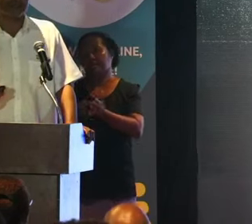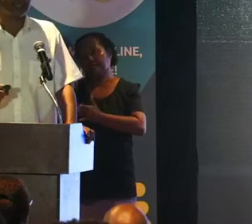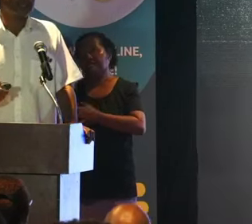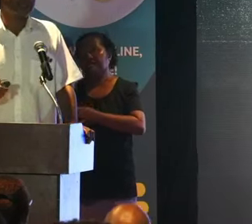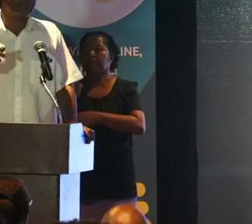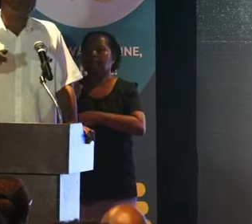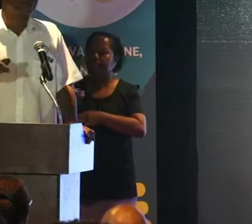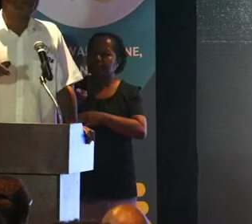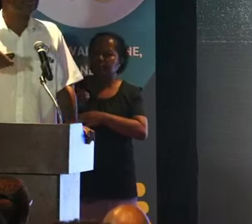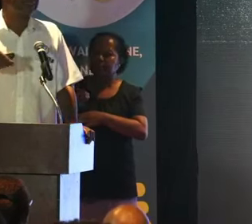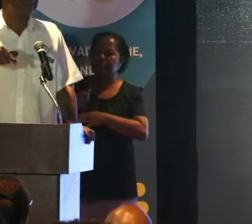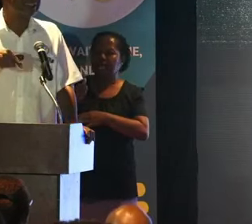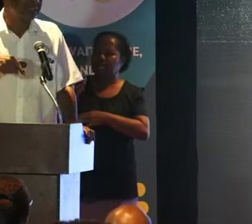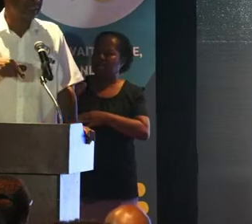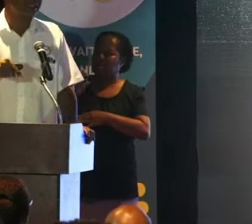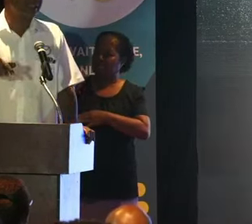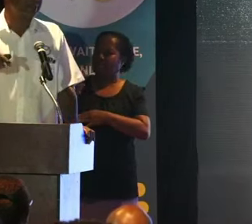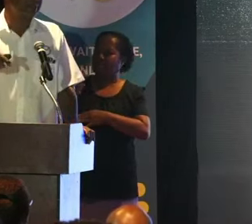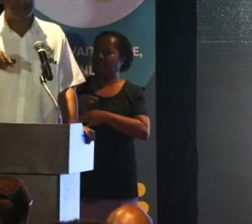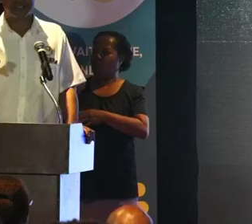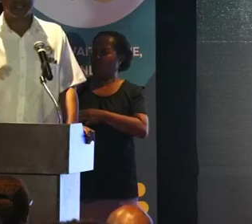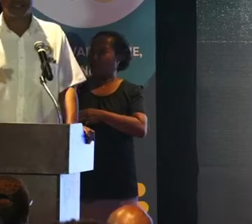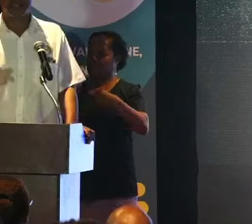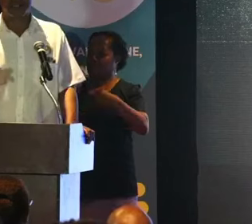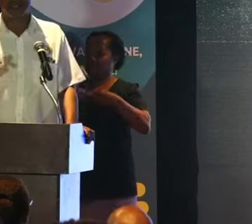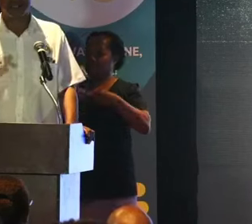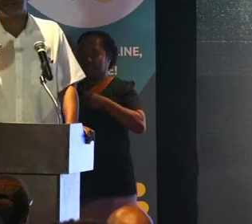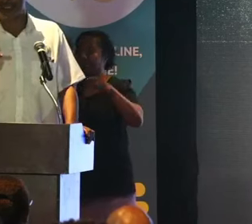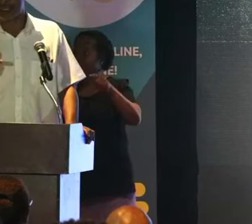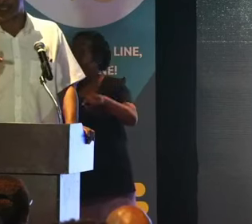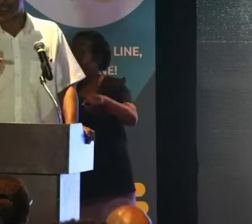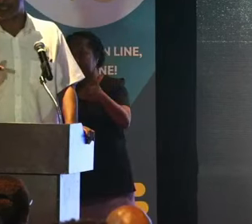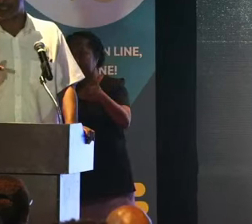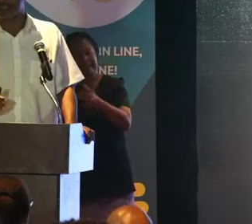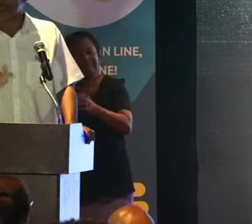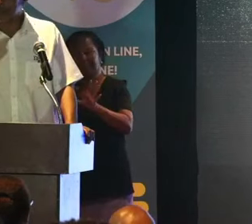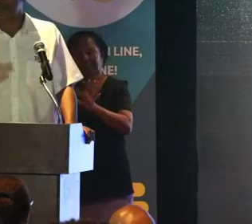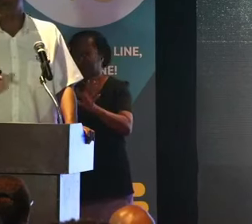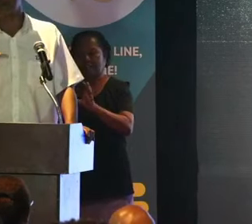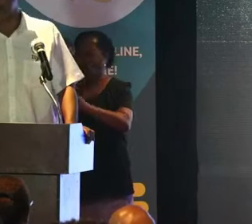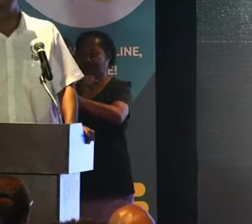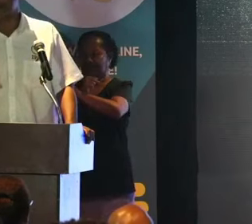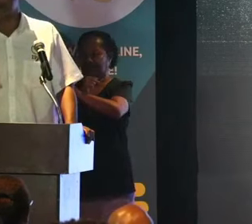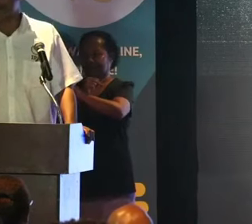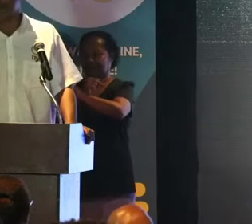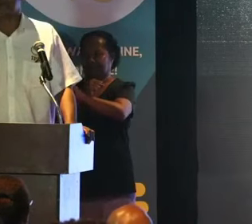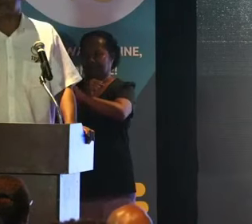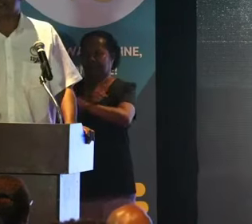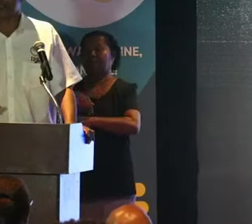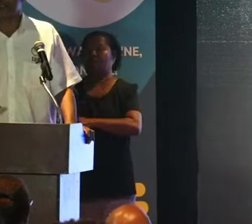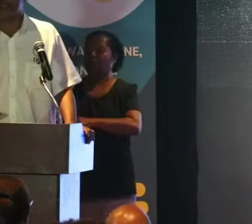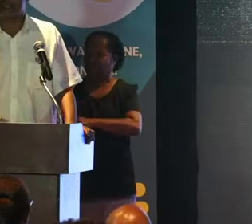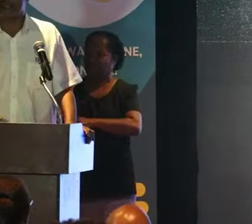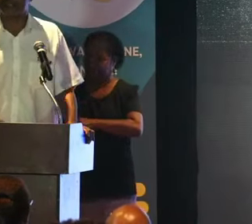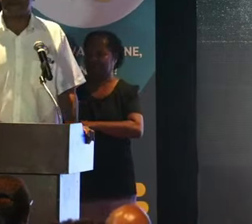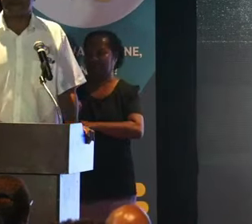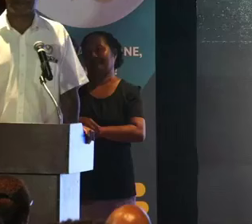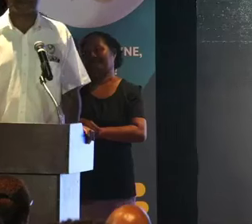but if there is already an existing name similar to it, it will be rejected. And then you will have to go back through the whole process